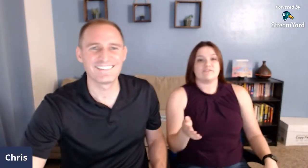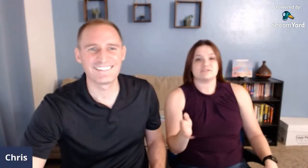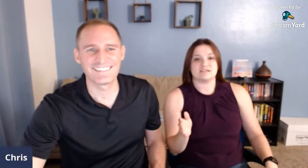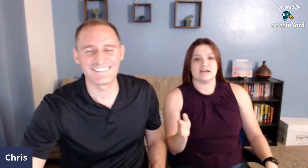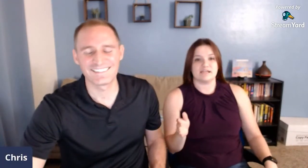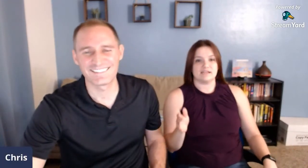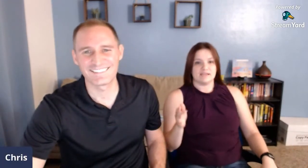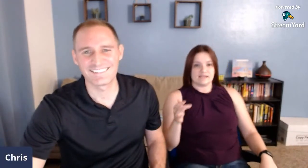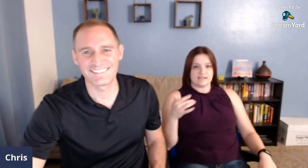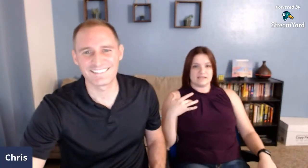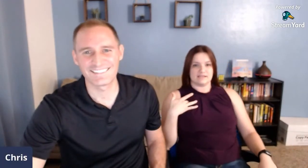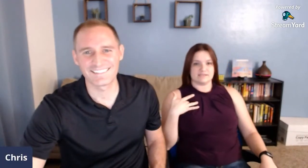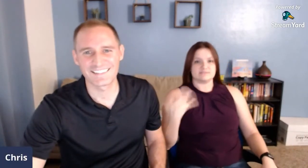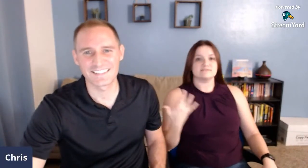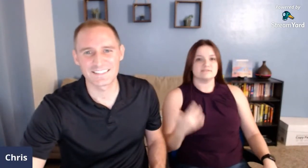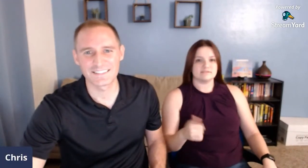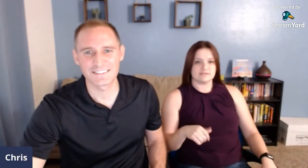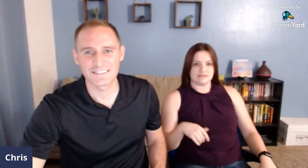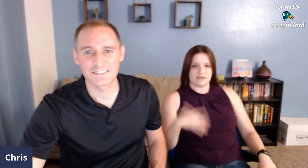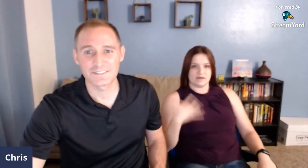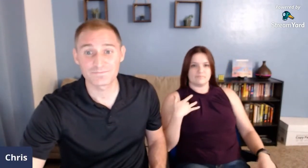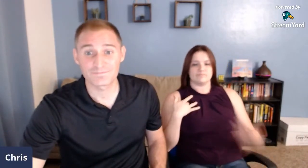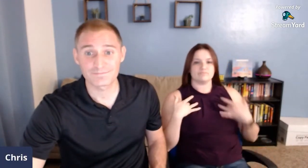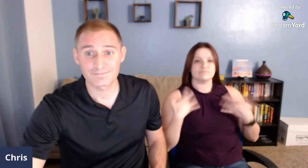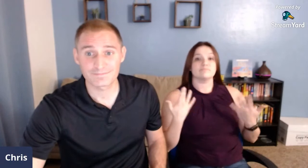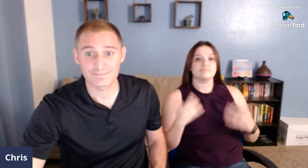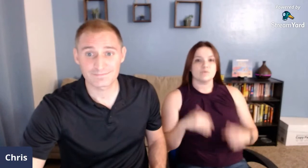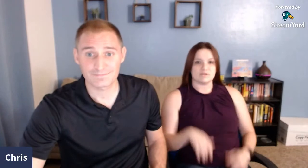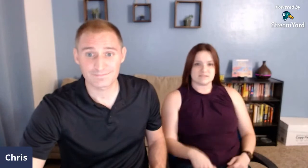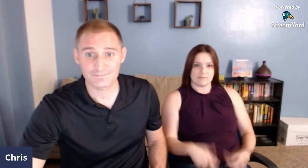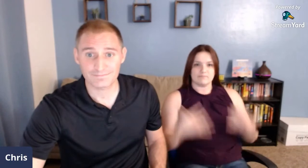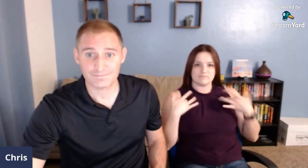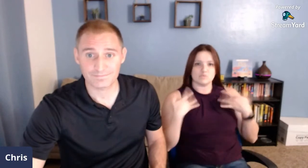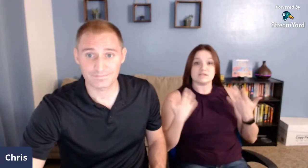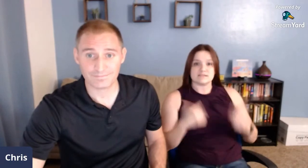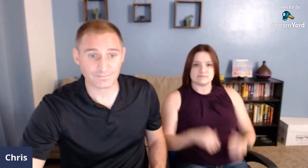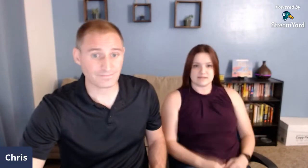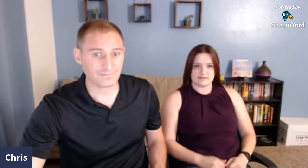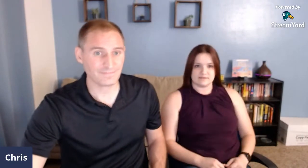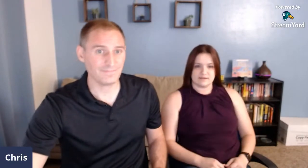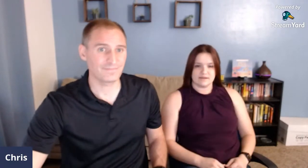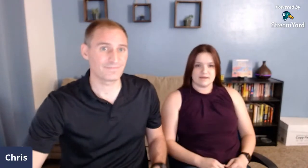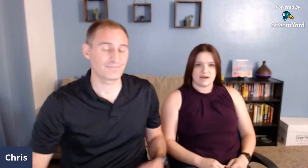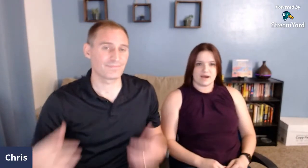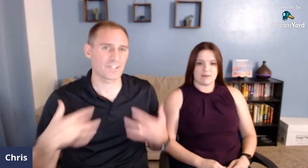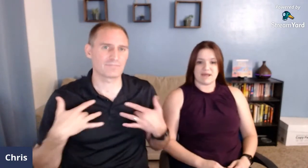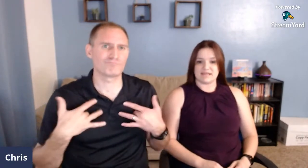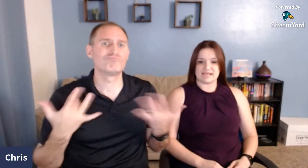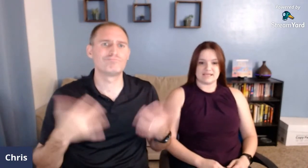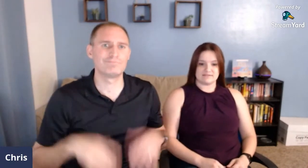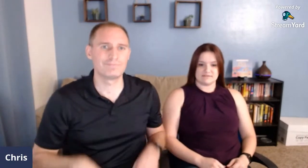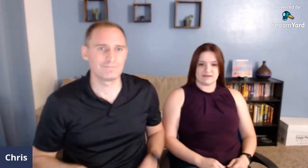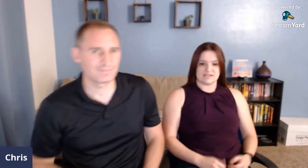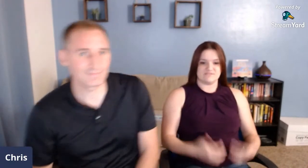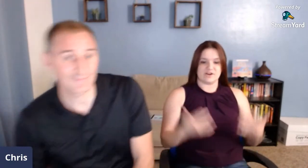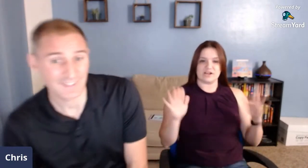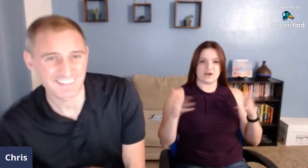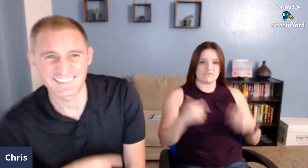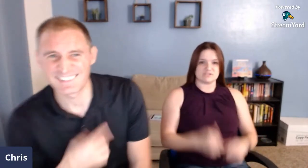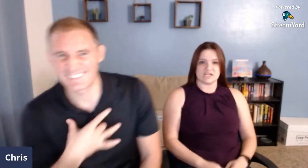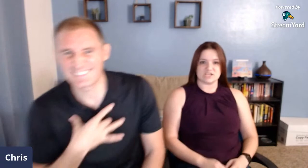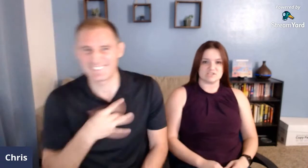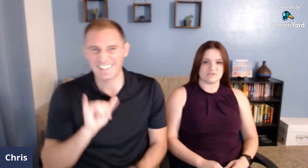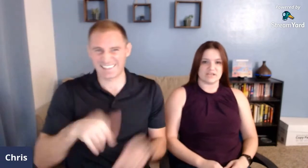my favorite sign is the what's up sign. I like it. It's